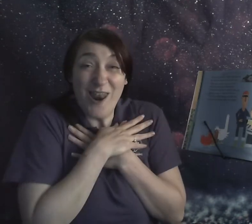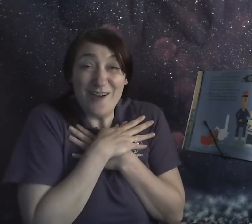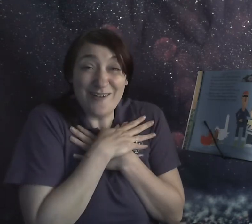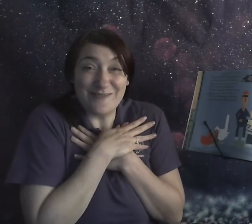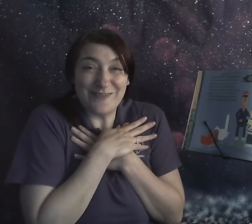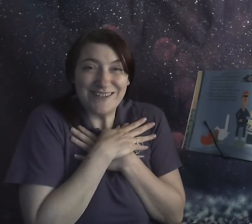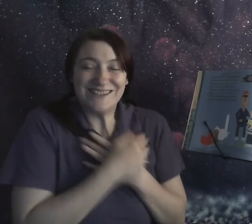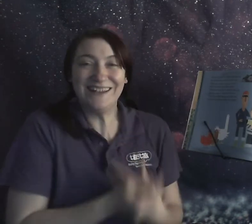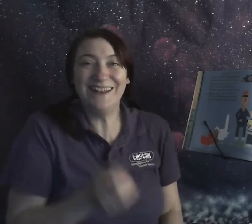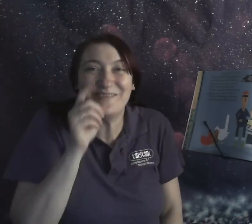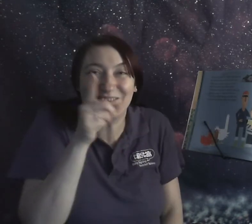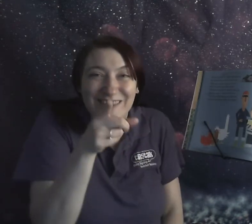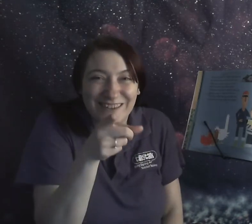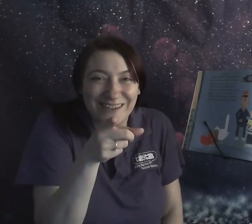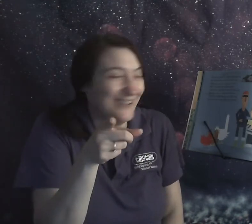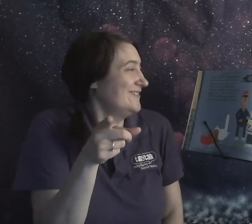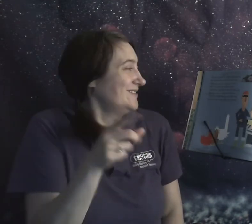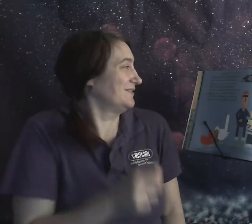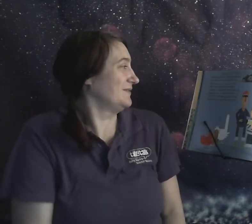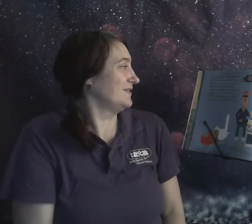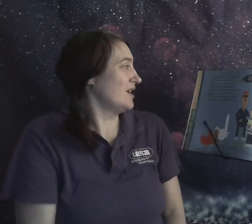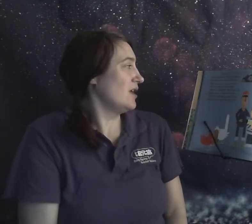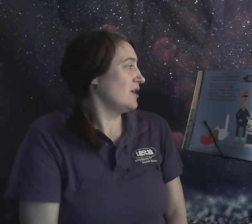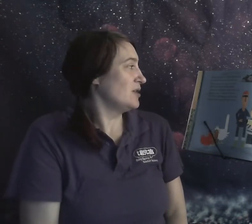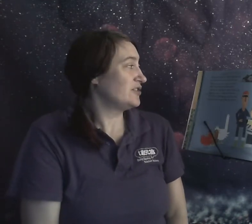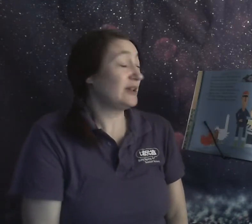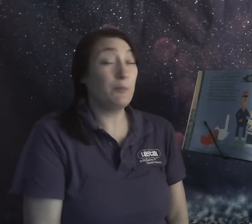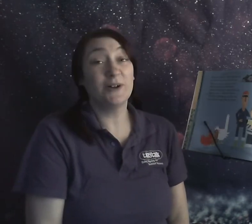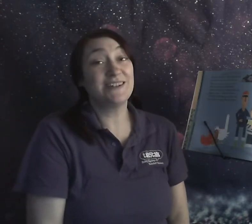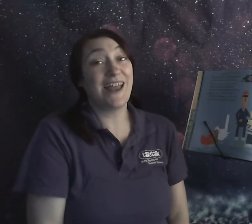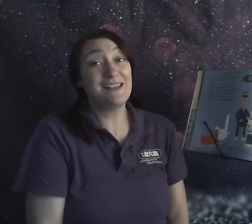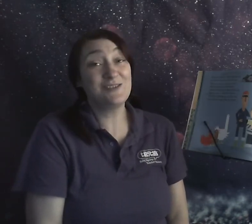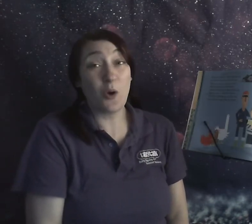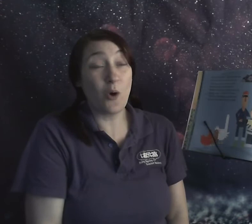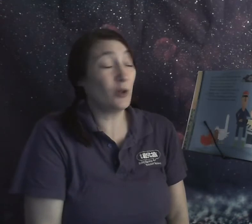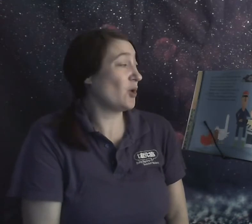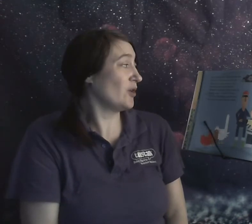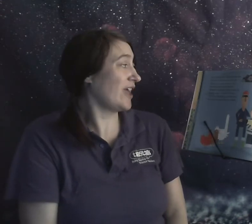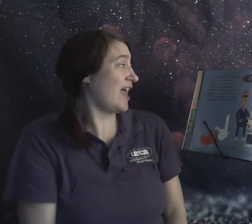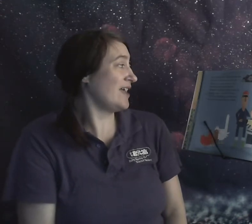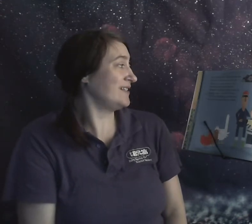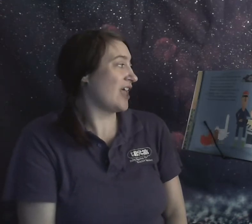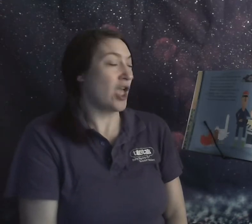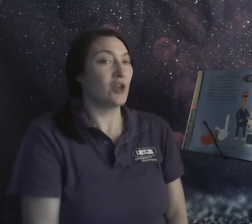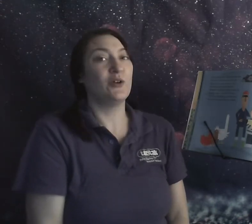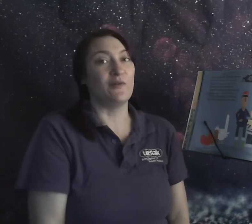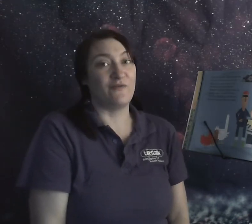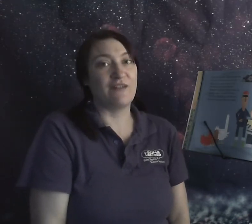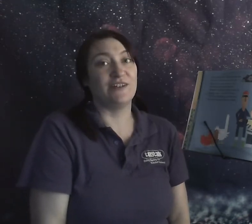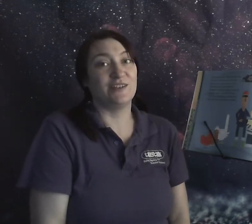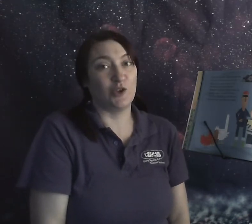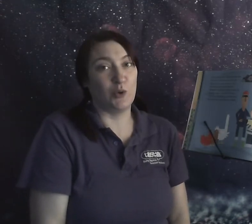love to live with you. She'll put an end to all your cares. You'll very soon